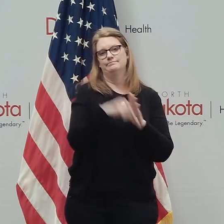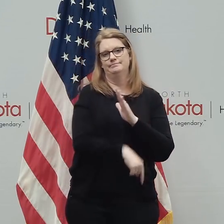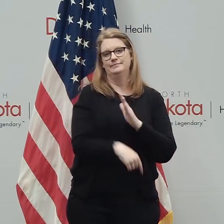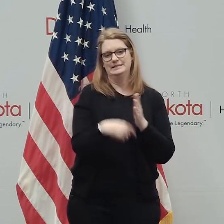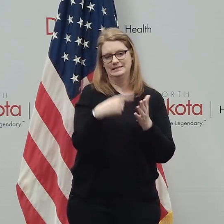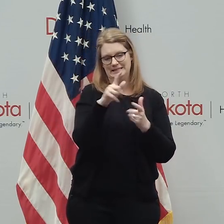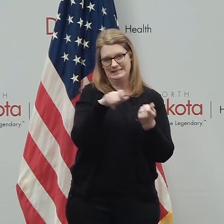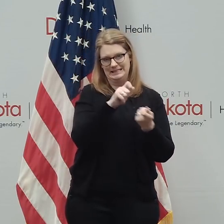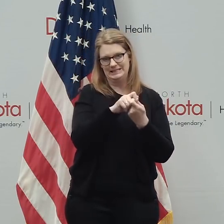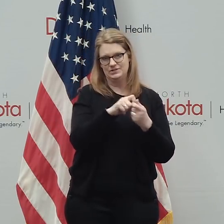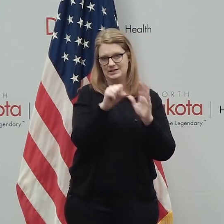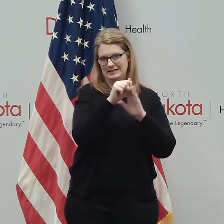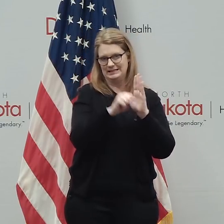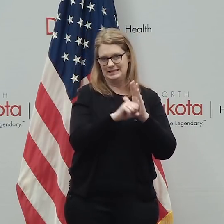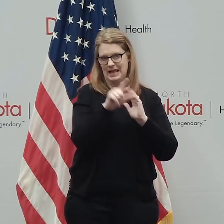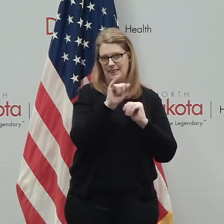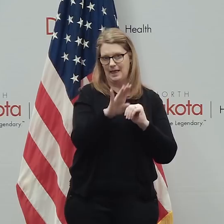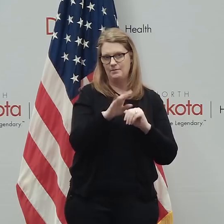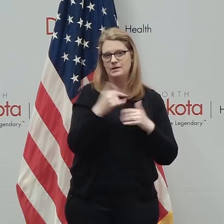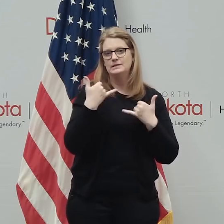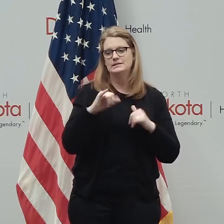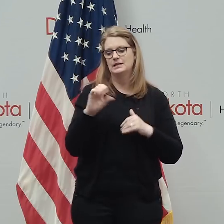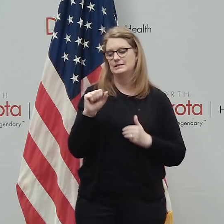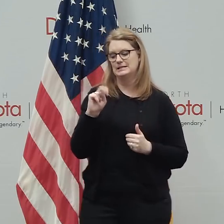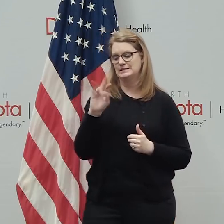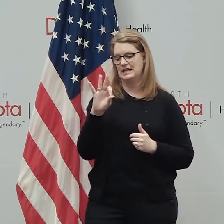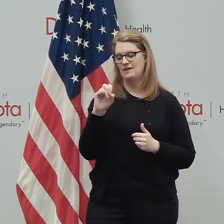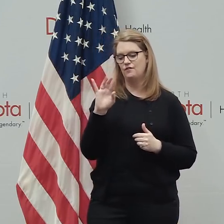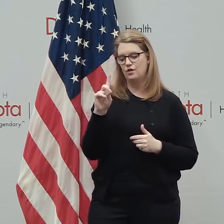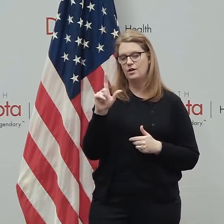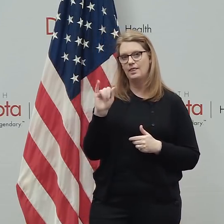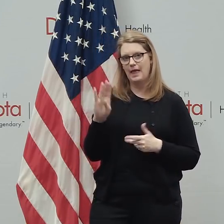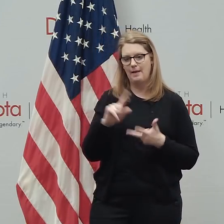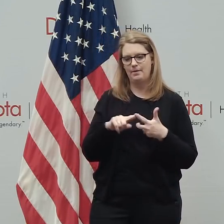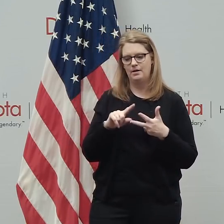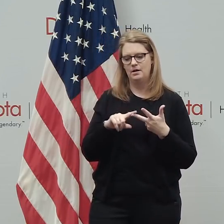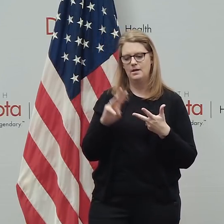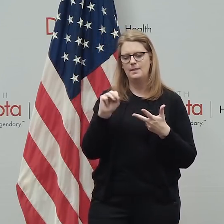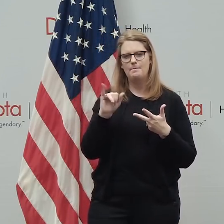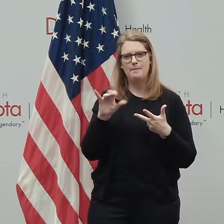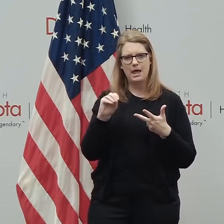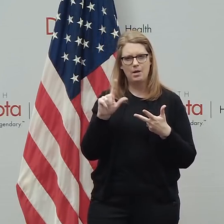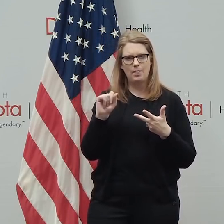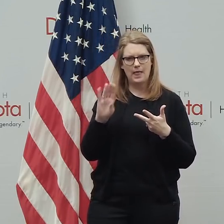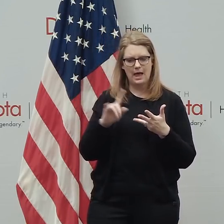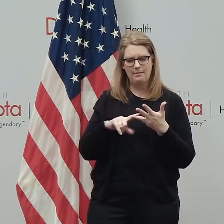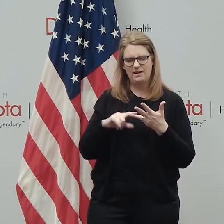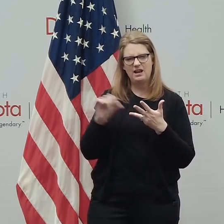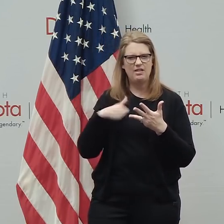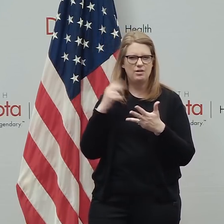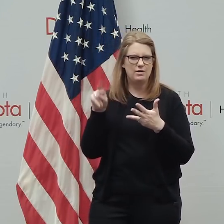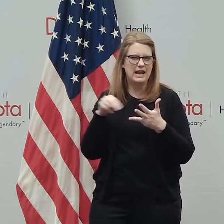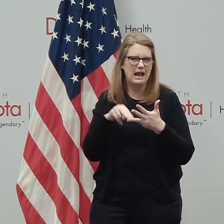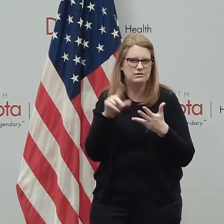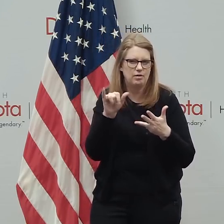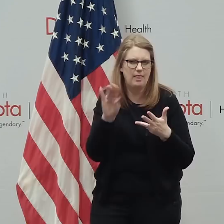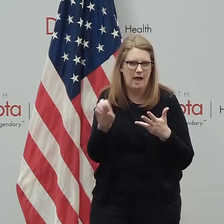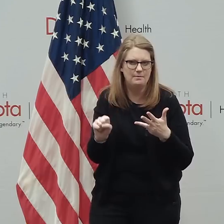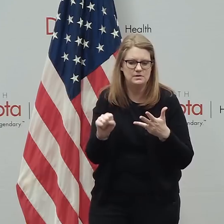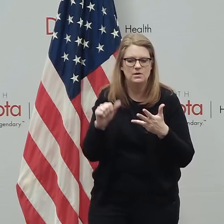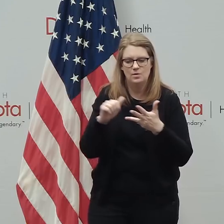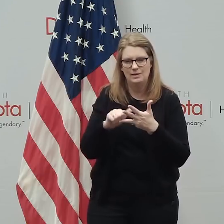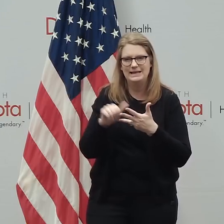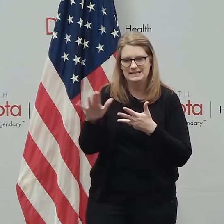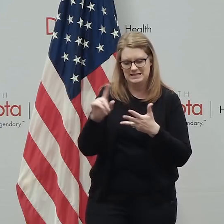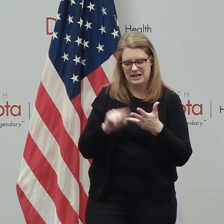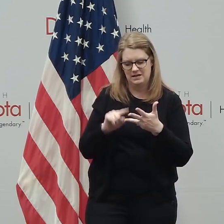state lab. We still have got the Sanford lab, the Mayo lab, and other national labs available for running tests,